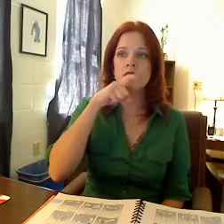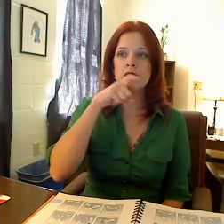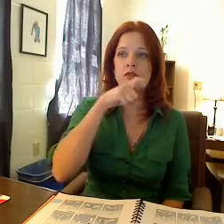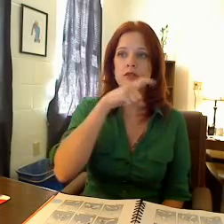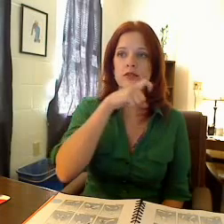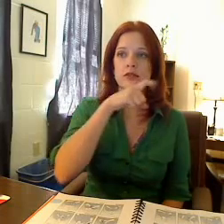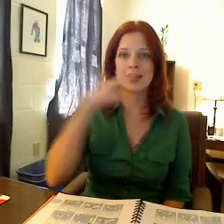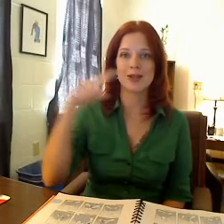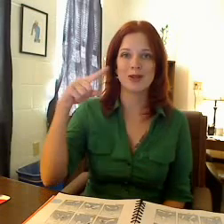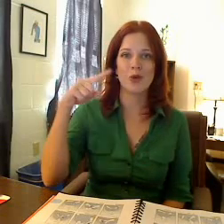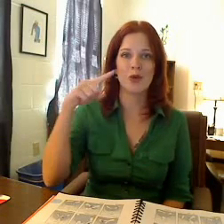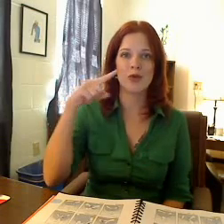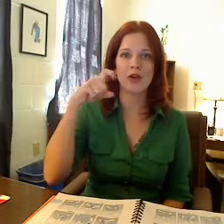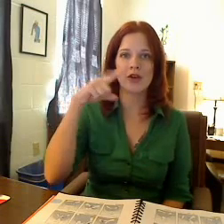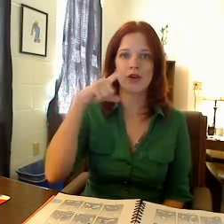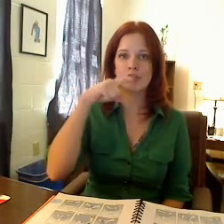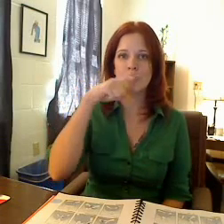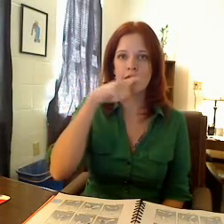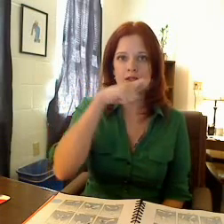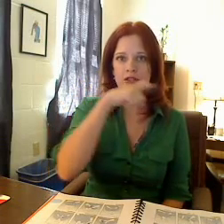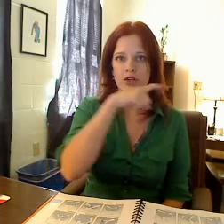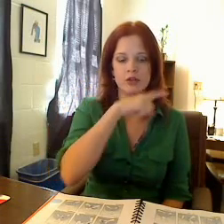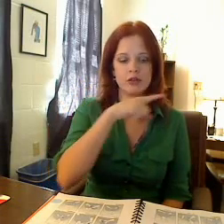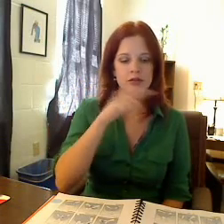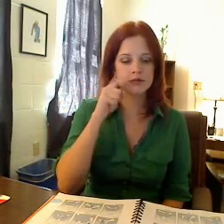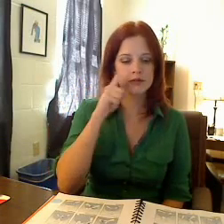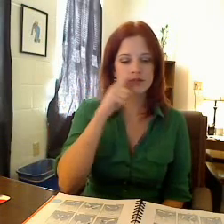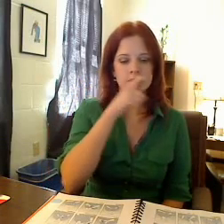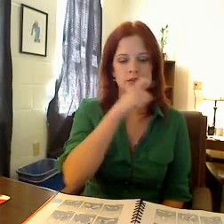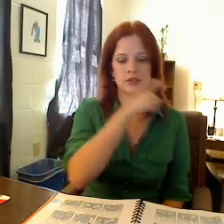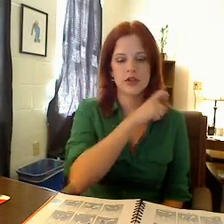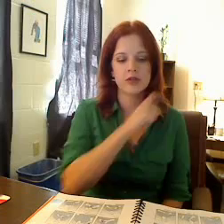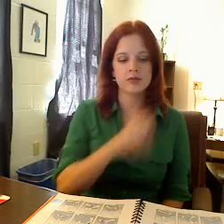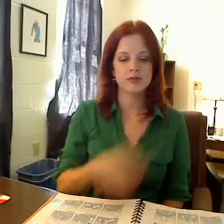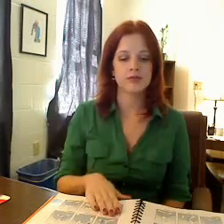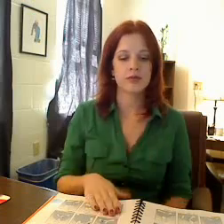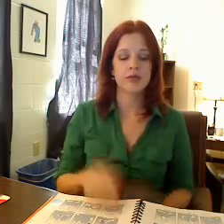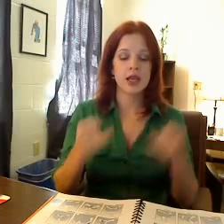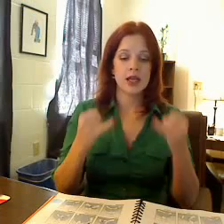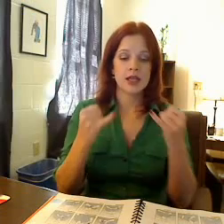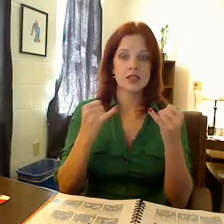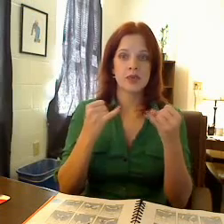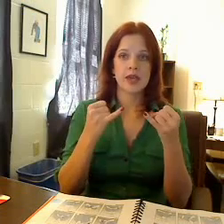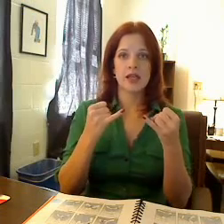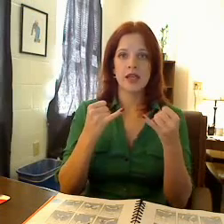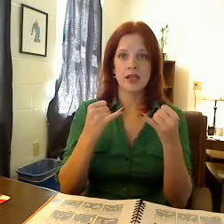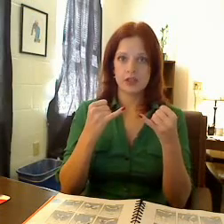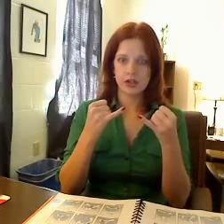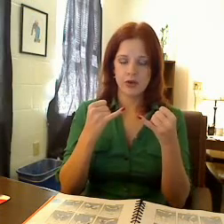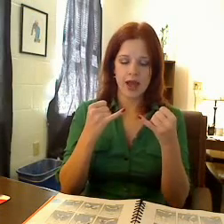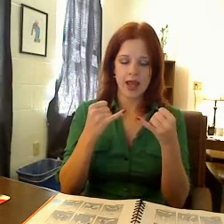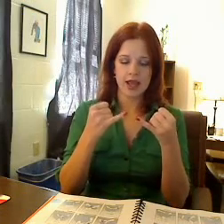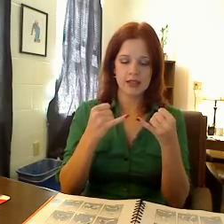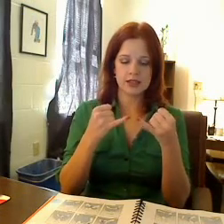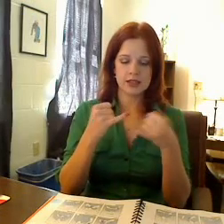Cereal. Looks like a little worm crawling across your mouth. Cereal. Cereal. Spaghetti. It's two I hands,